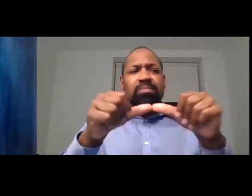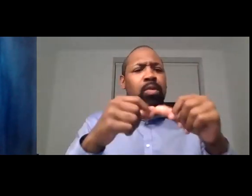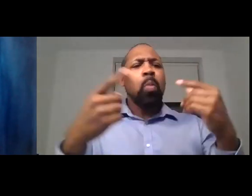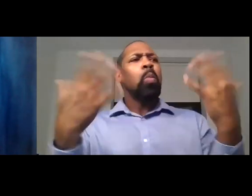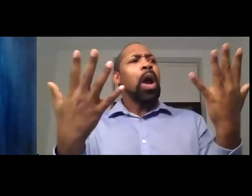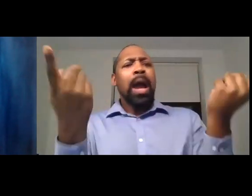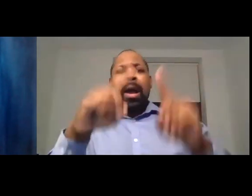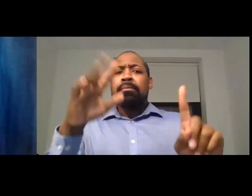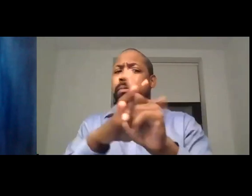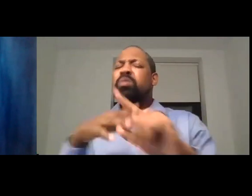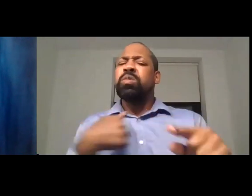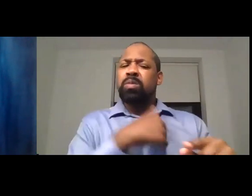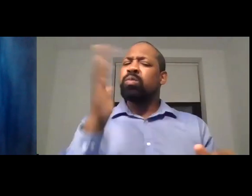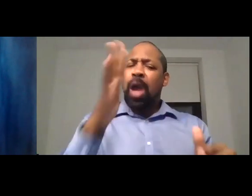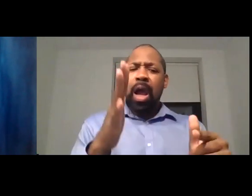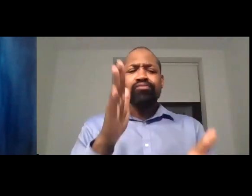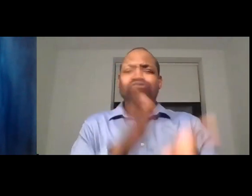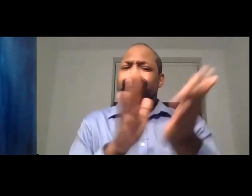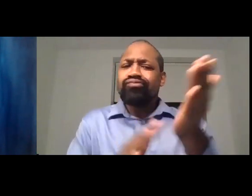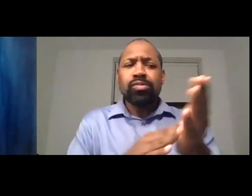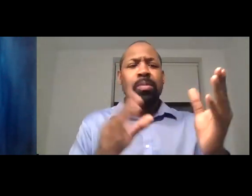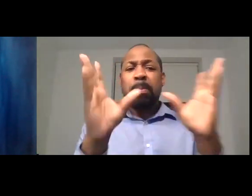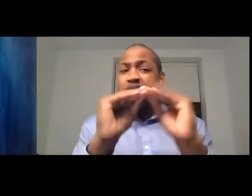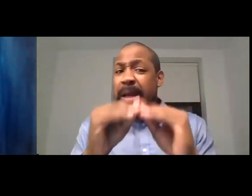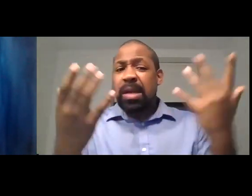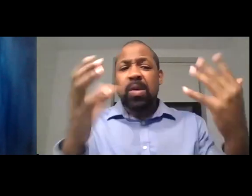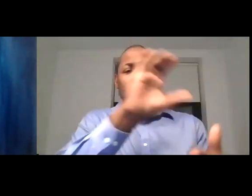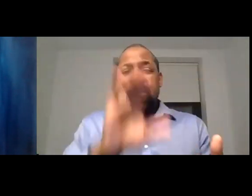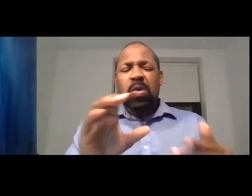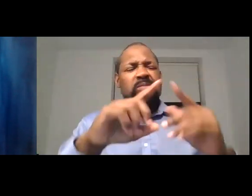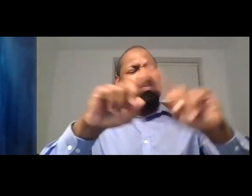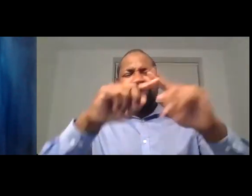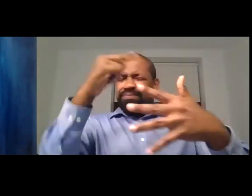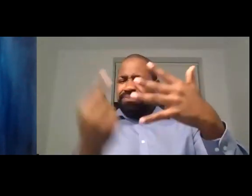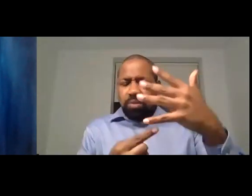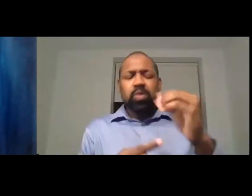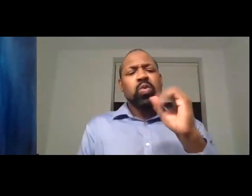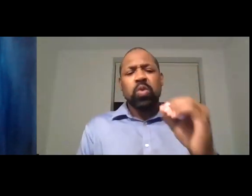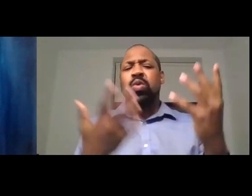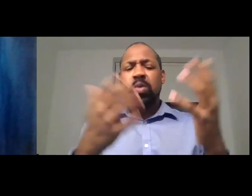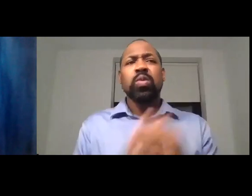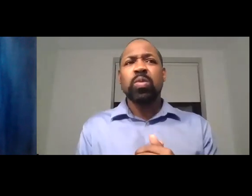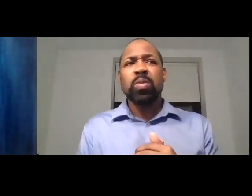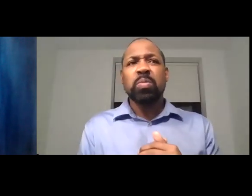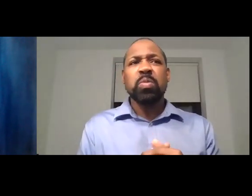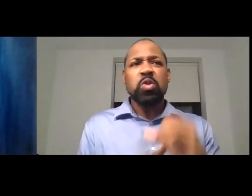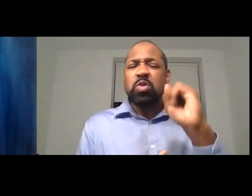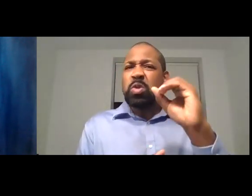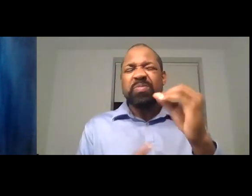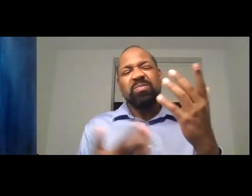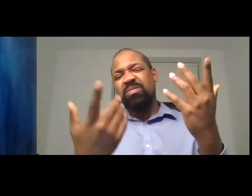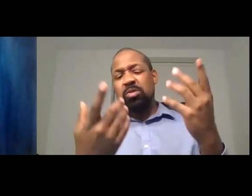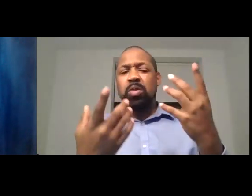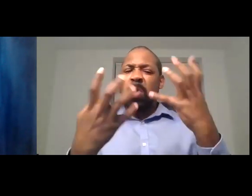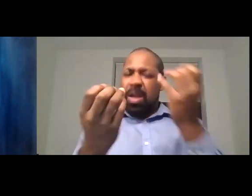with everything that's going on. When things come up, we are right on it, having meetings on Zoom. We're continuing to all